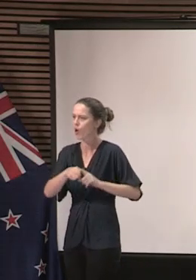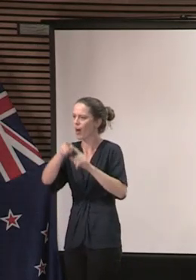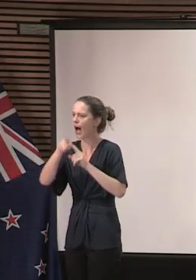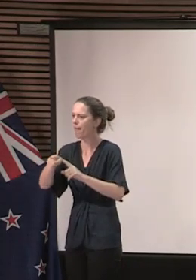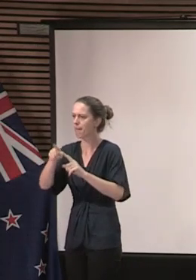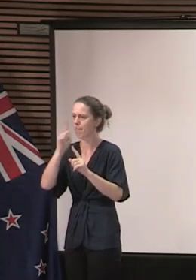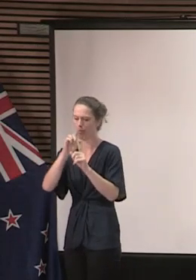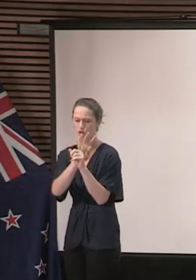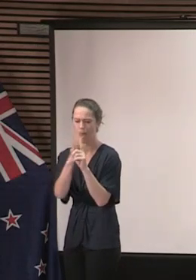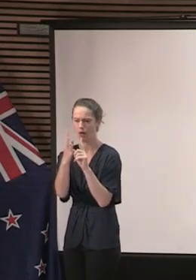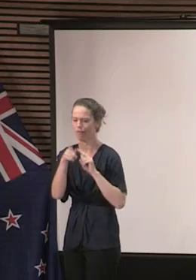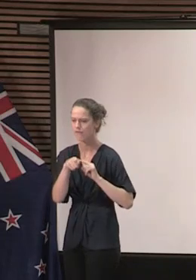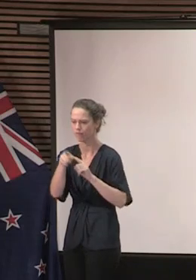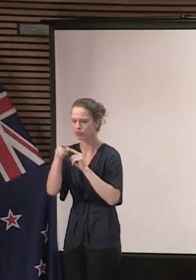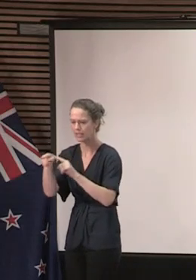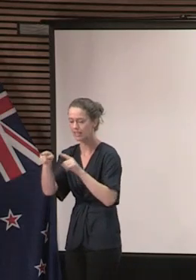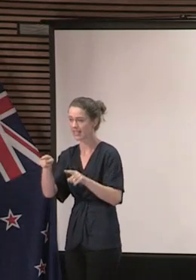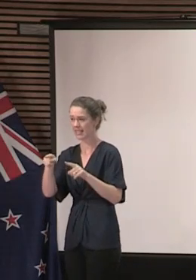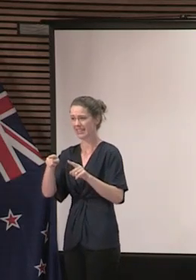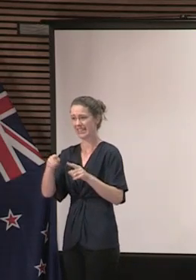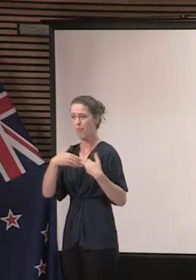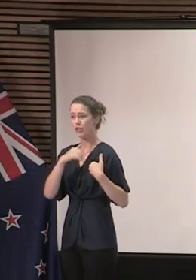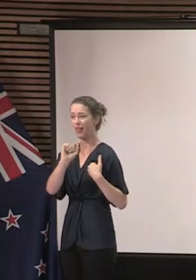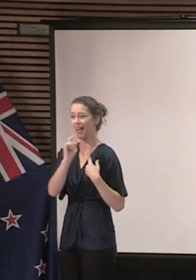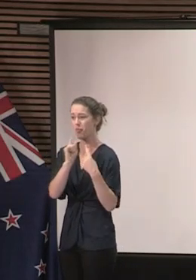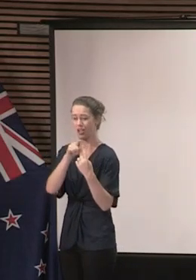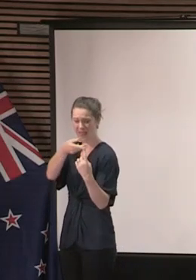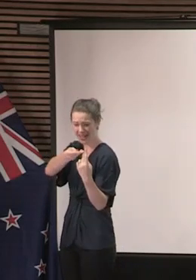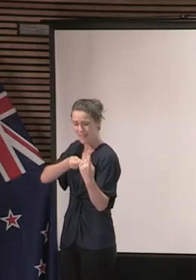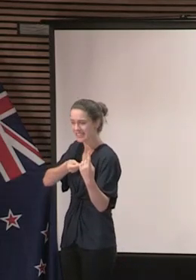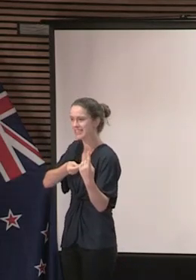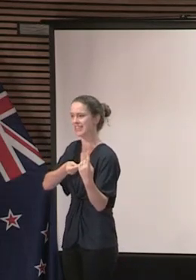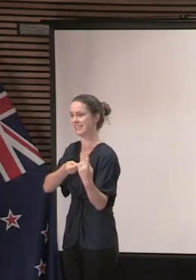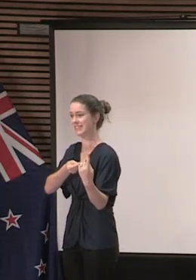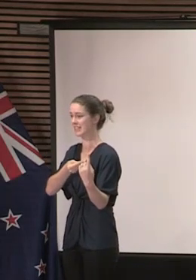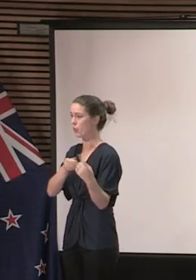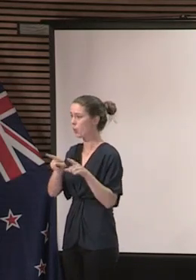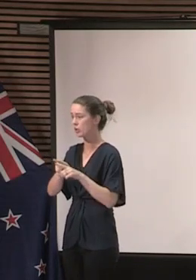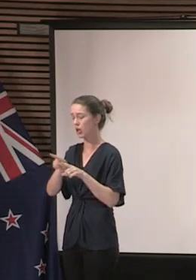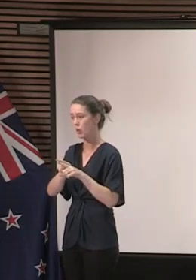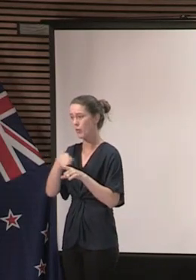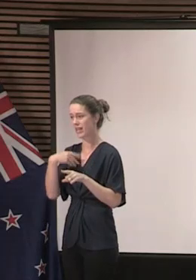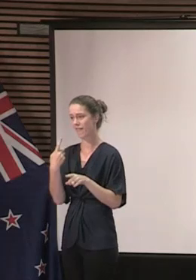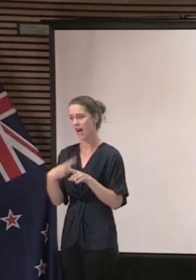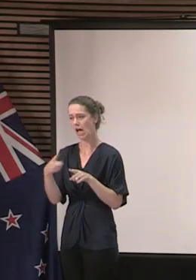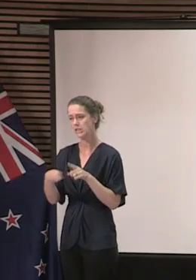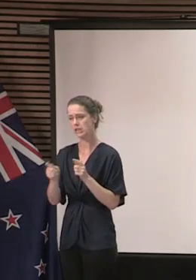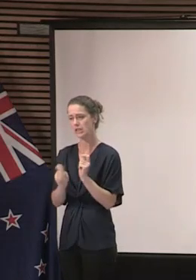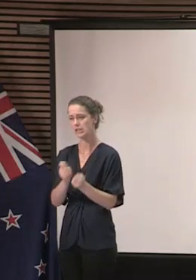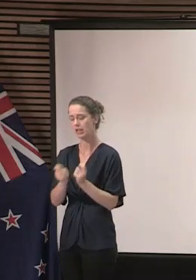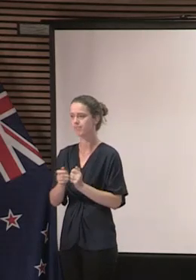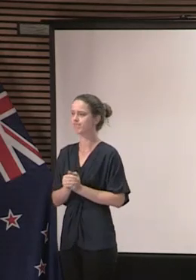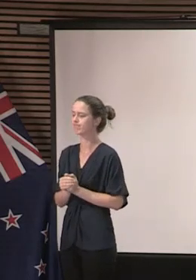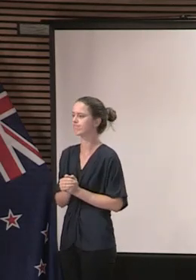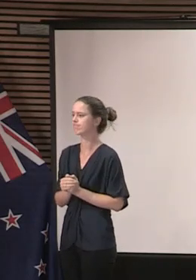really comes down to the information that people provide. It also comes down to having a very, very swift testing regime. So if